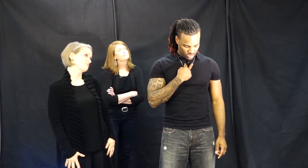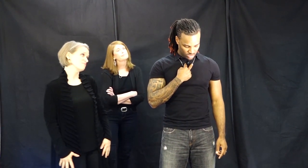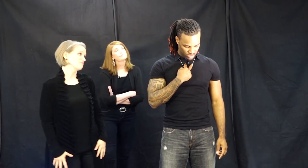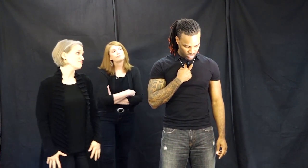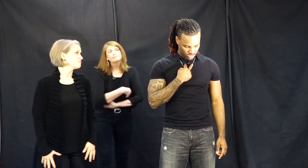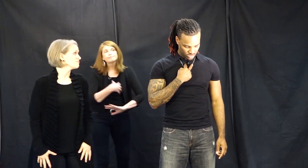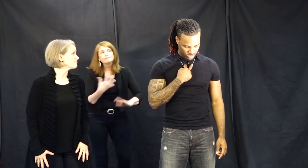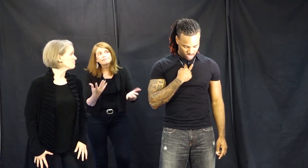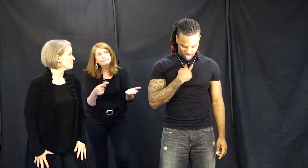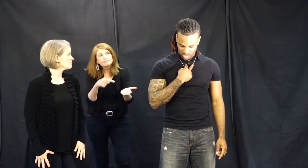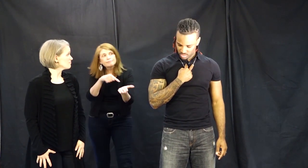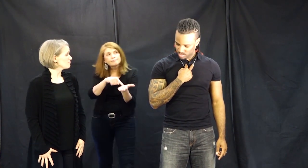So?